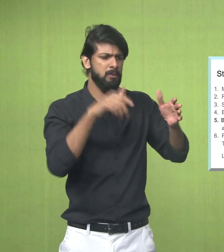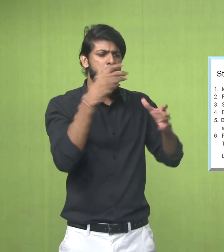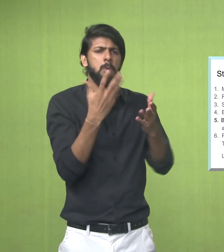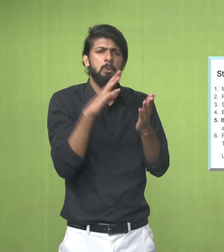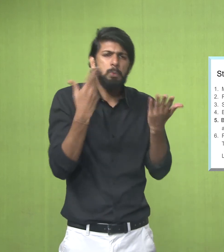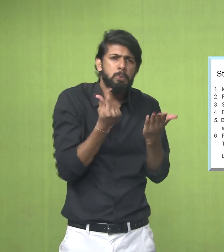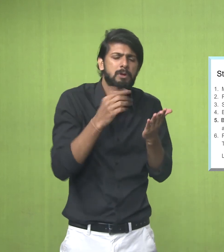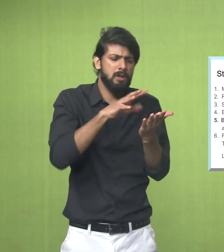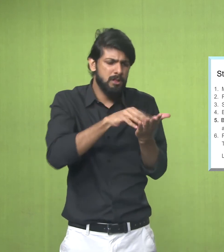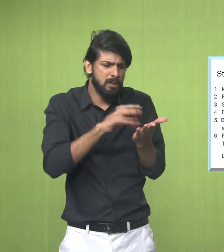The third